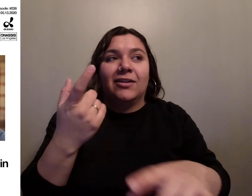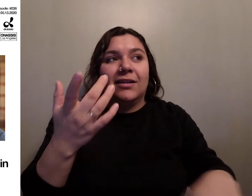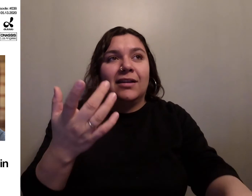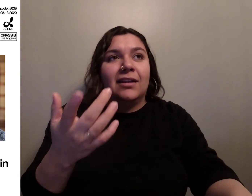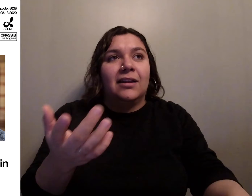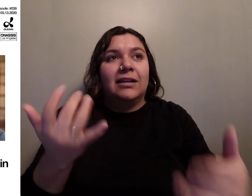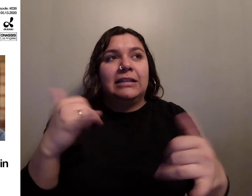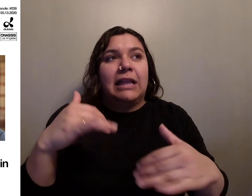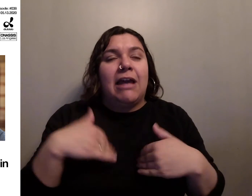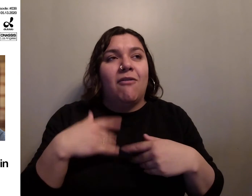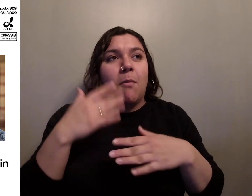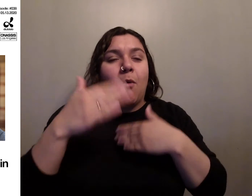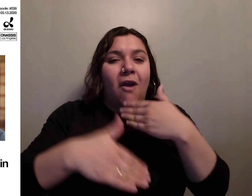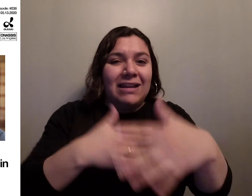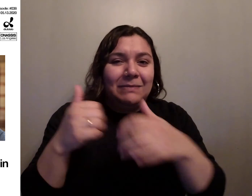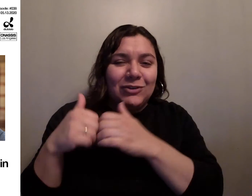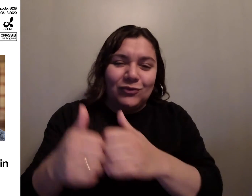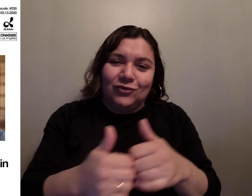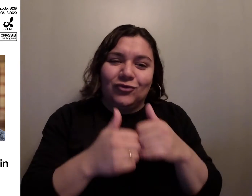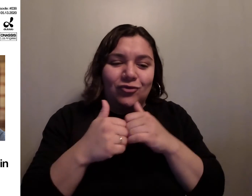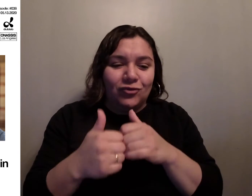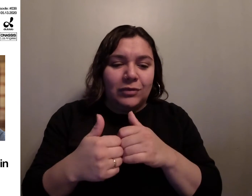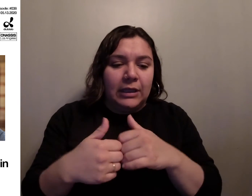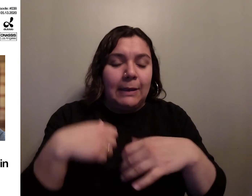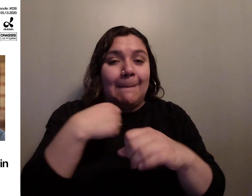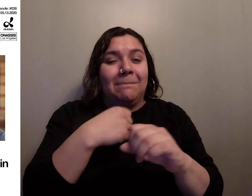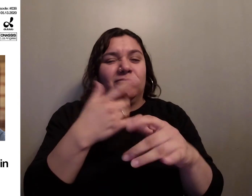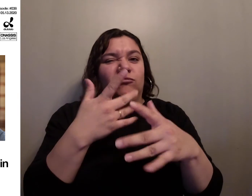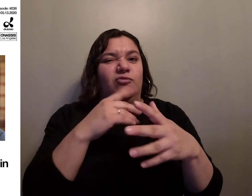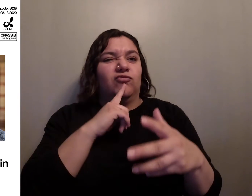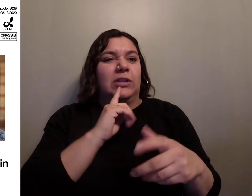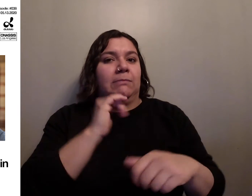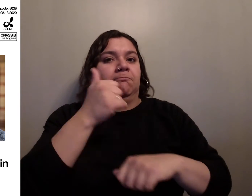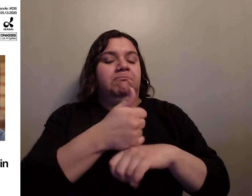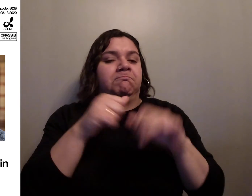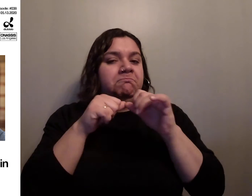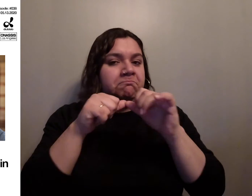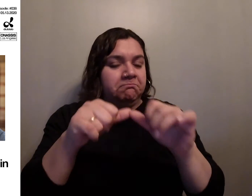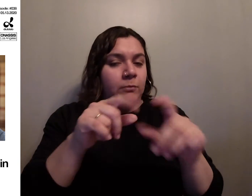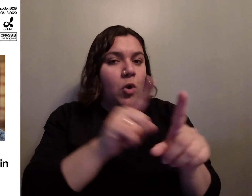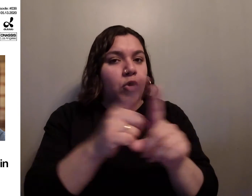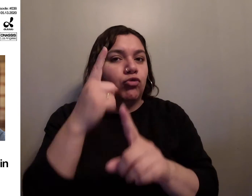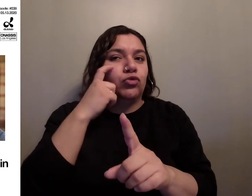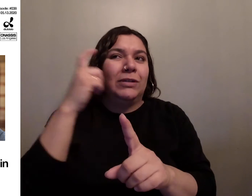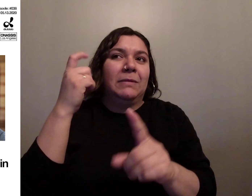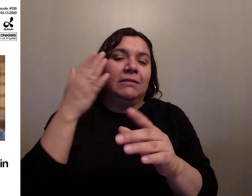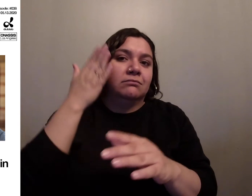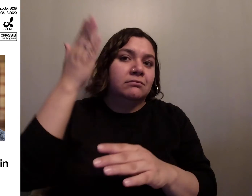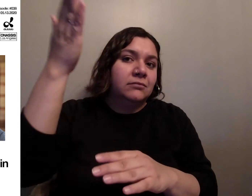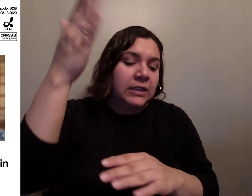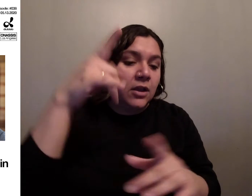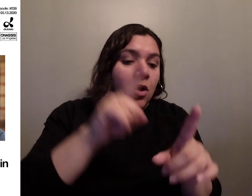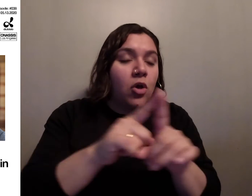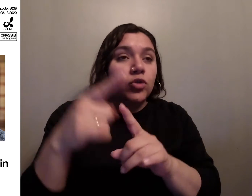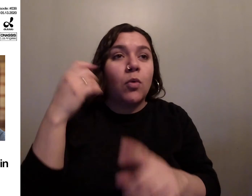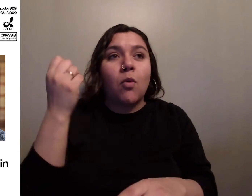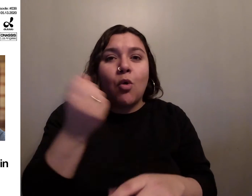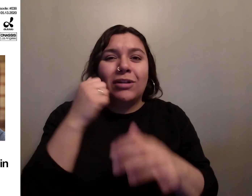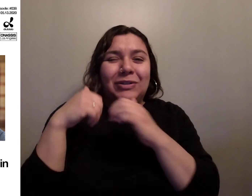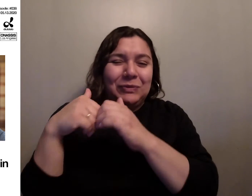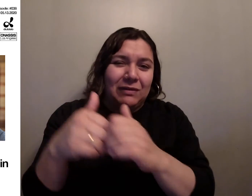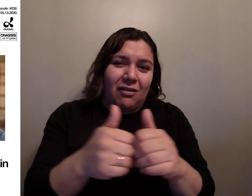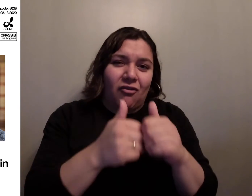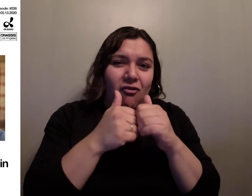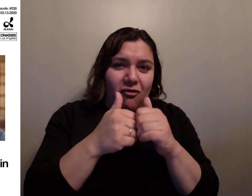delay. But it's this process of staying together, creating continuity, dreaming the